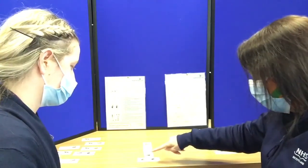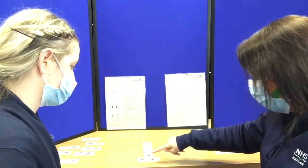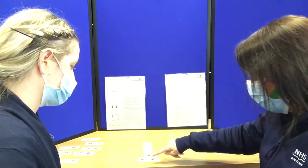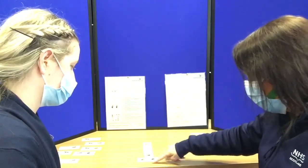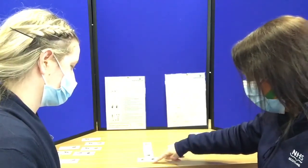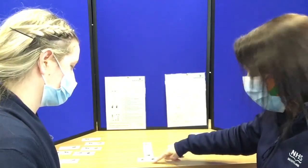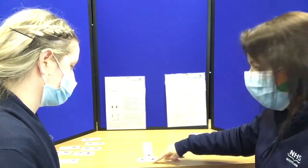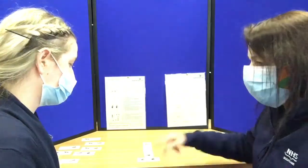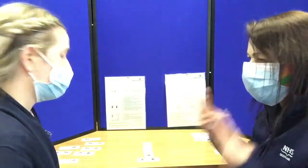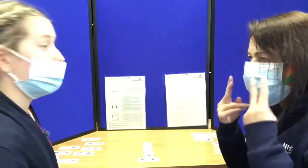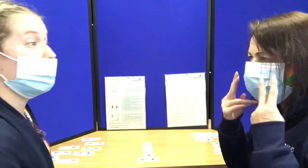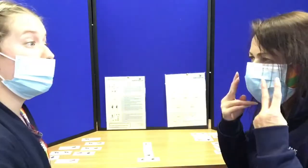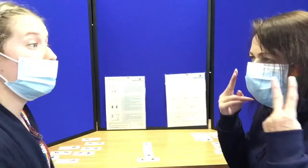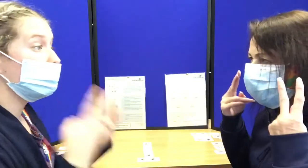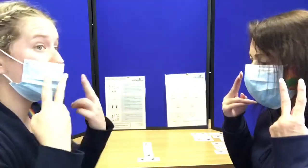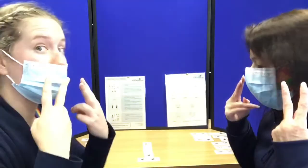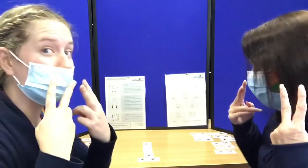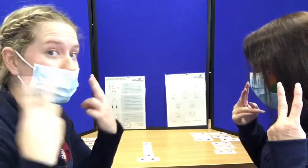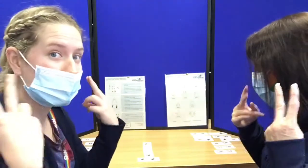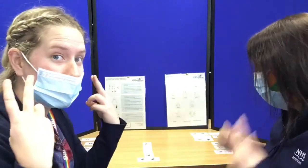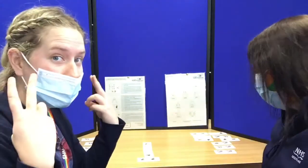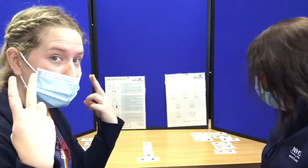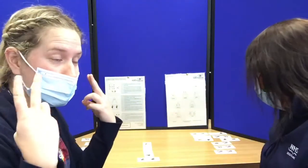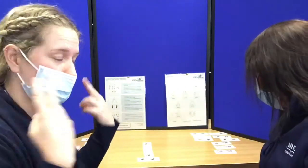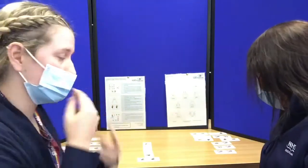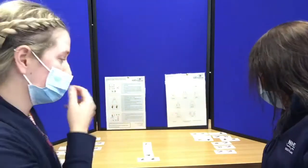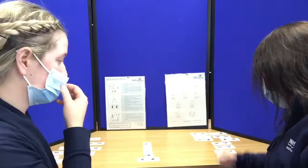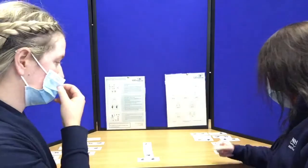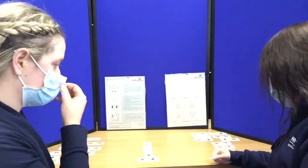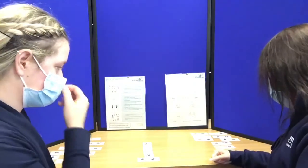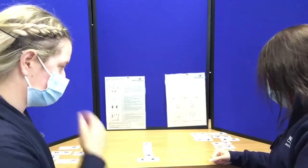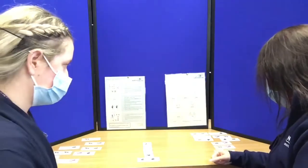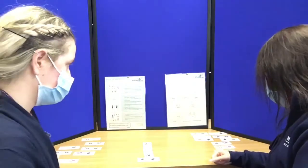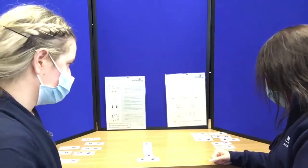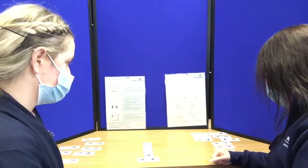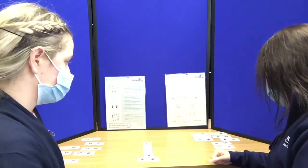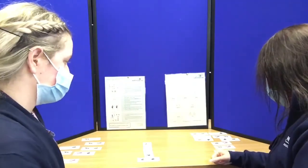A cat. Oh, a cat. Okay.